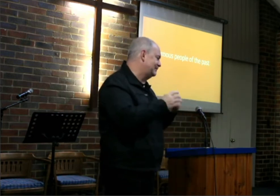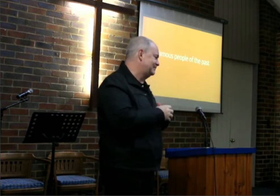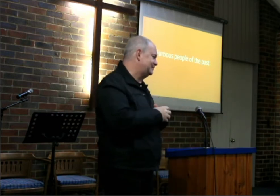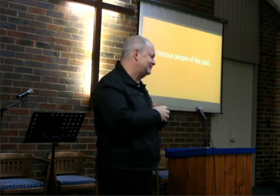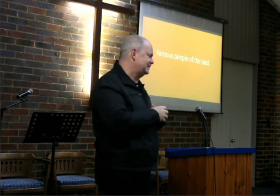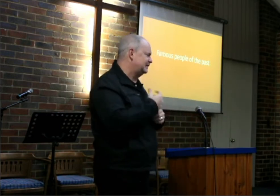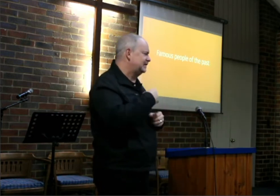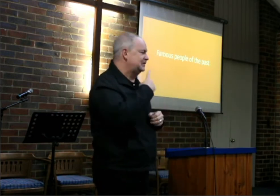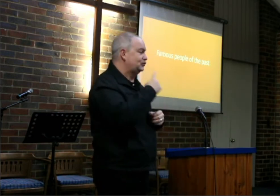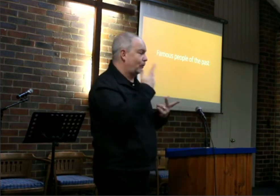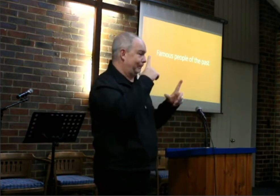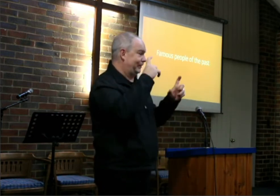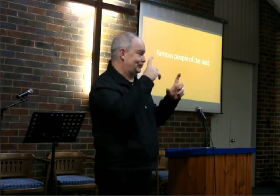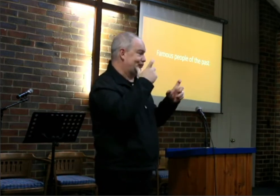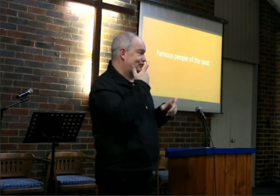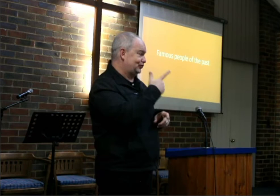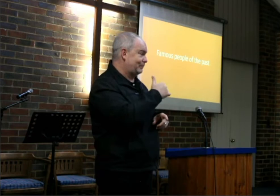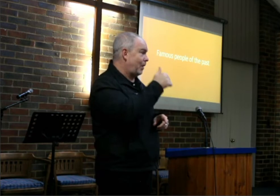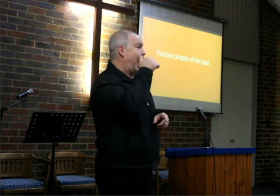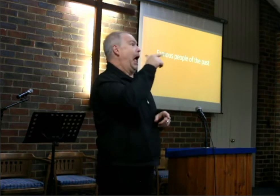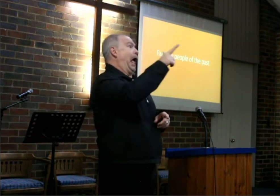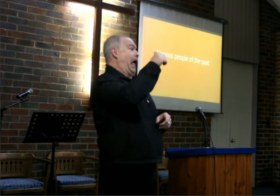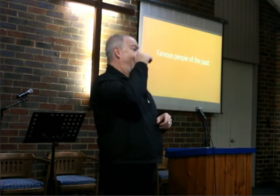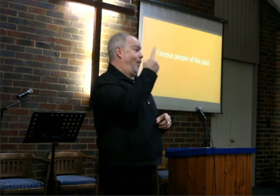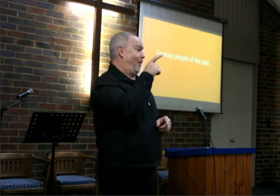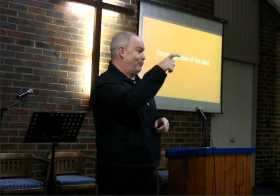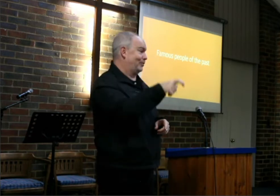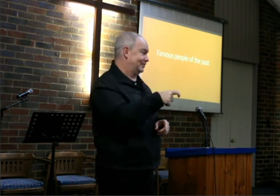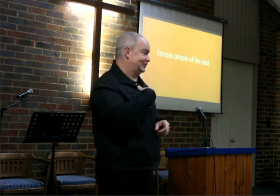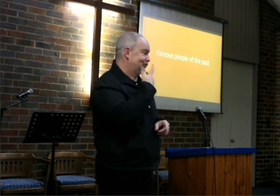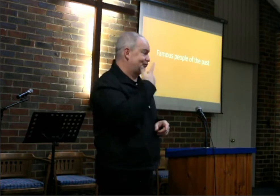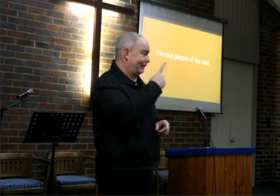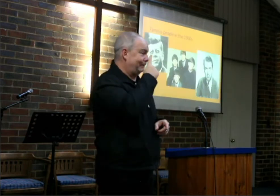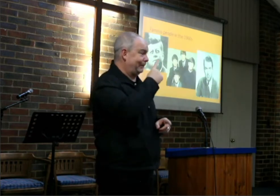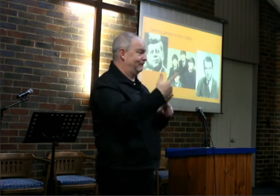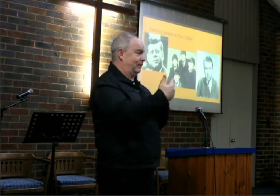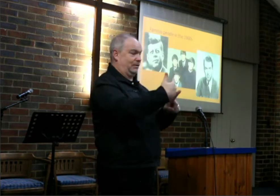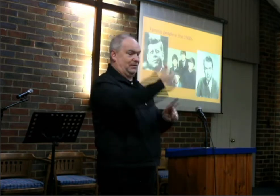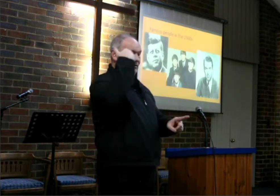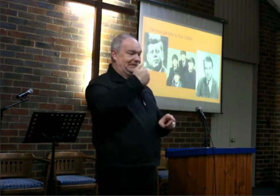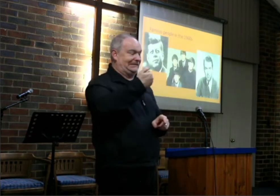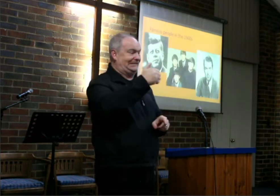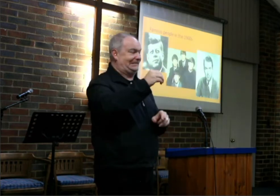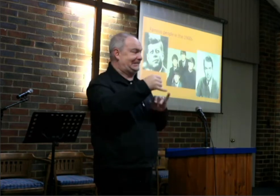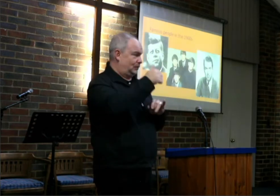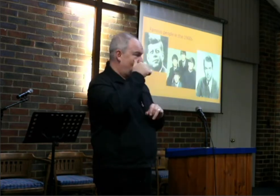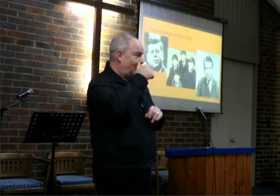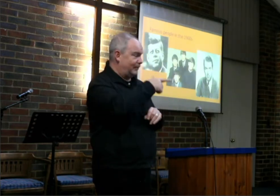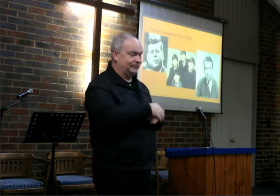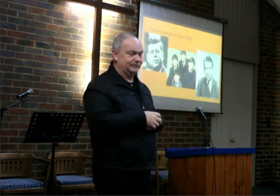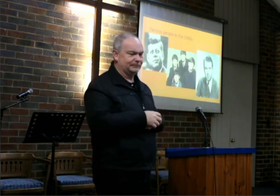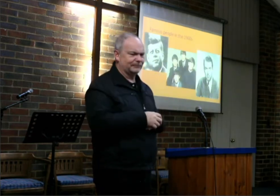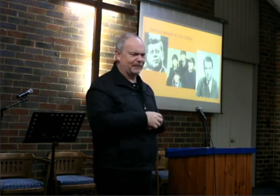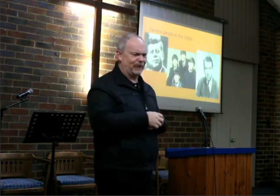If I show you some pictures, do you think you might know? So if I show you the people in the 60s, can you name these people?